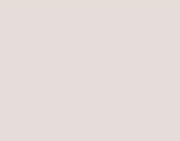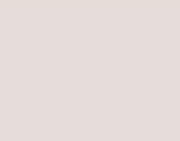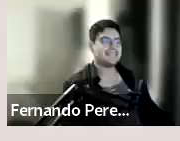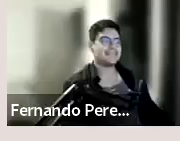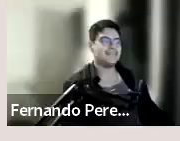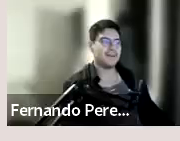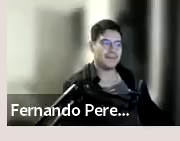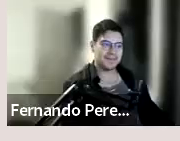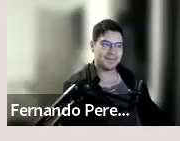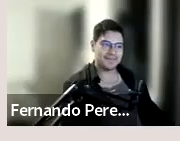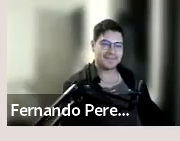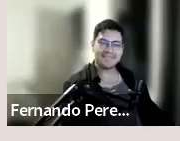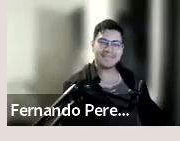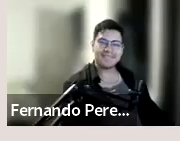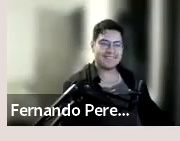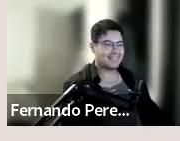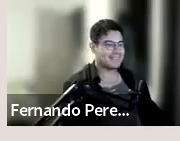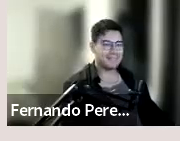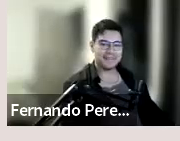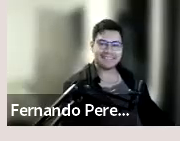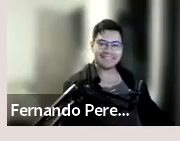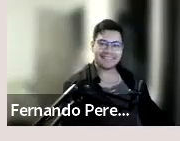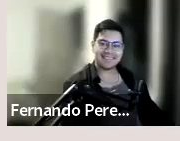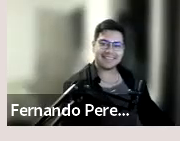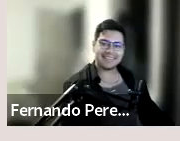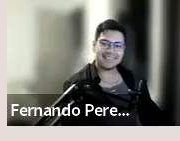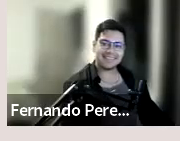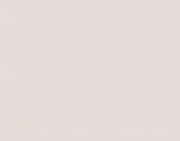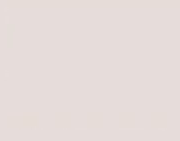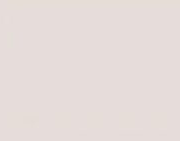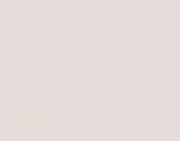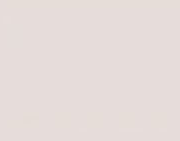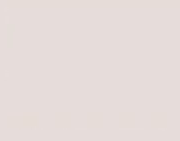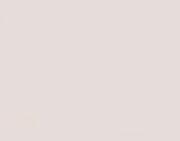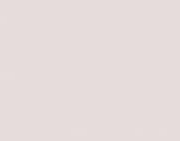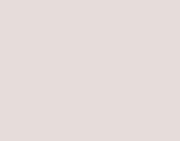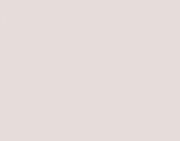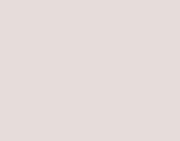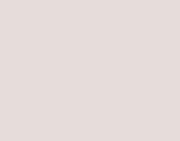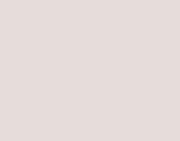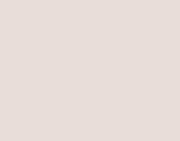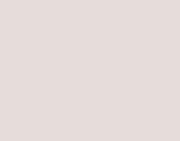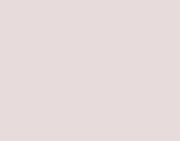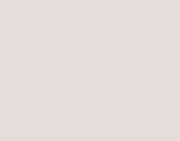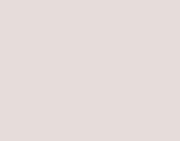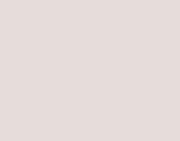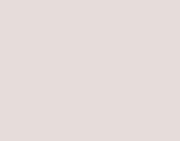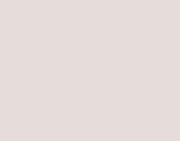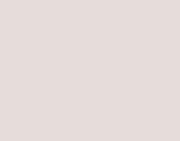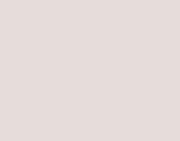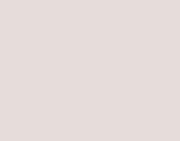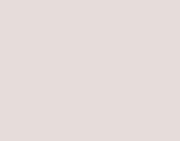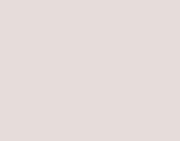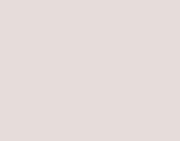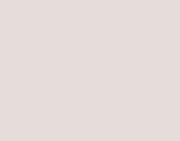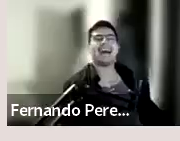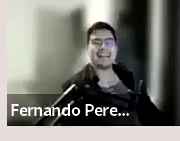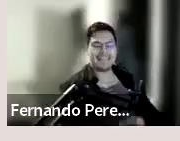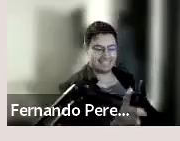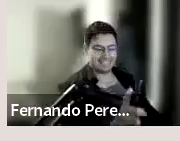Nice photo. Easy peasy. Sí, estaba pensando en cómo decir qué. Ajá, qué